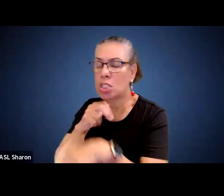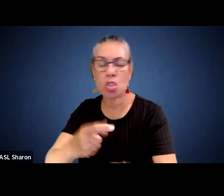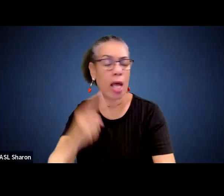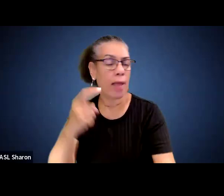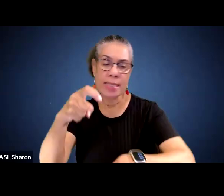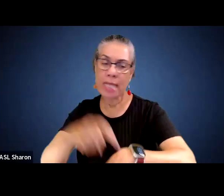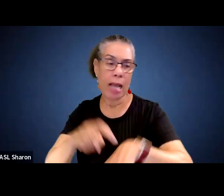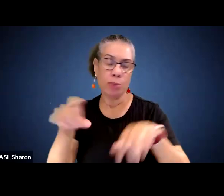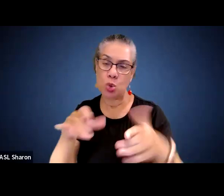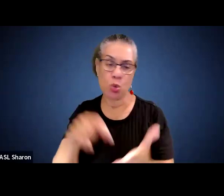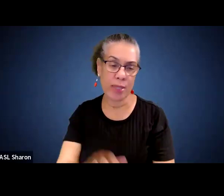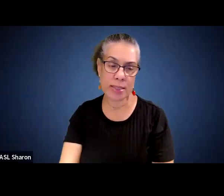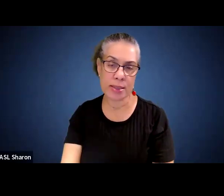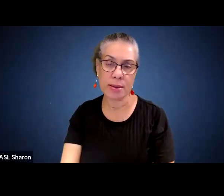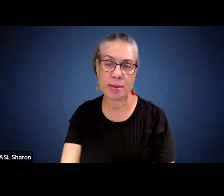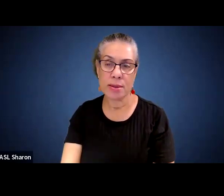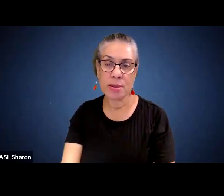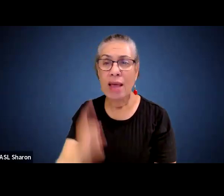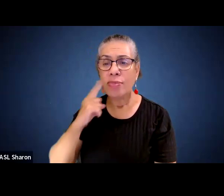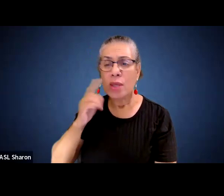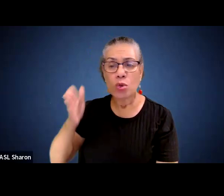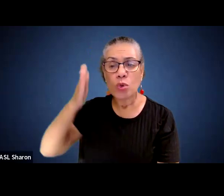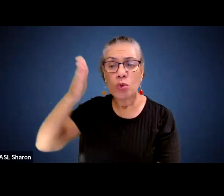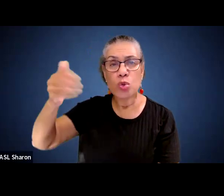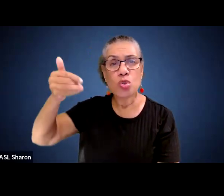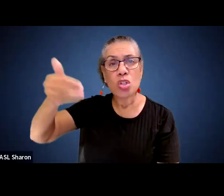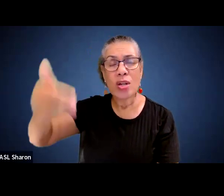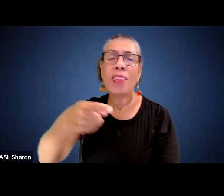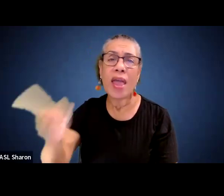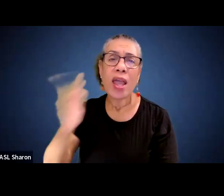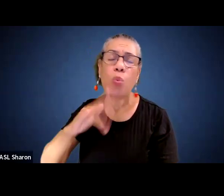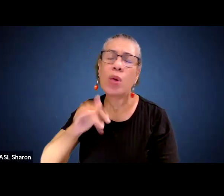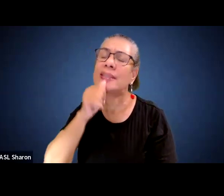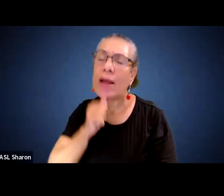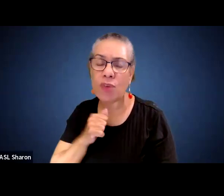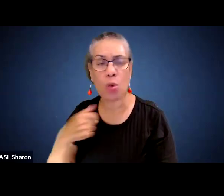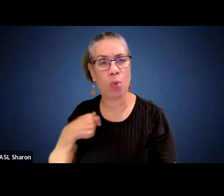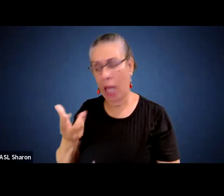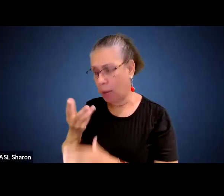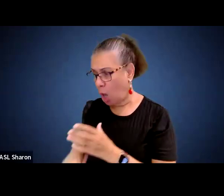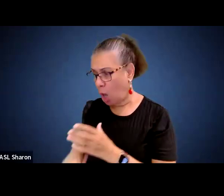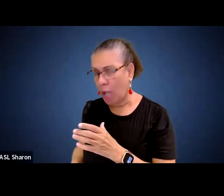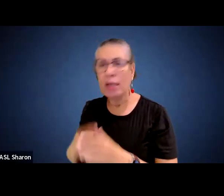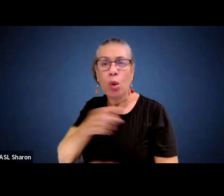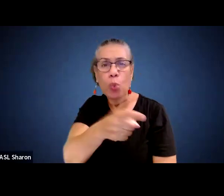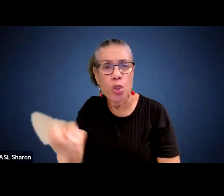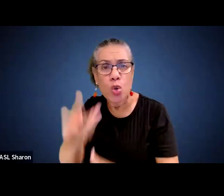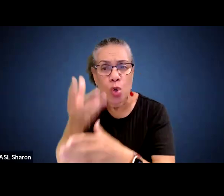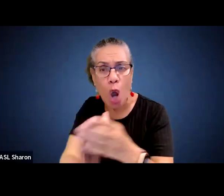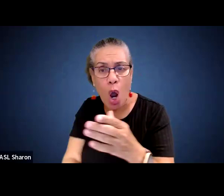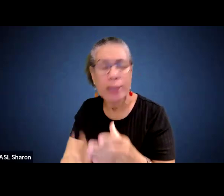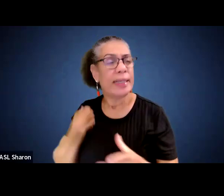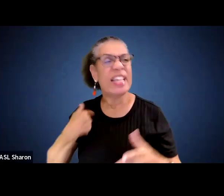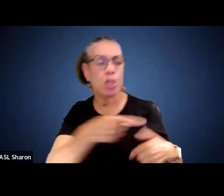this. The generations of our children will suffer long after I'm gone, long after you are all gone, even you young